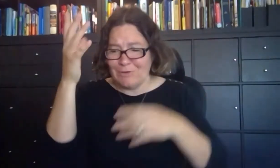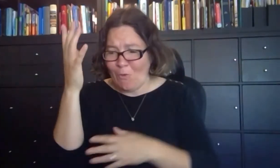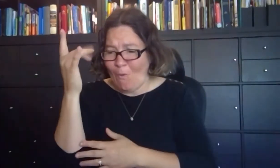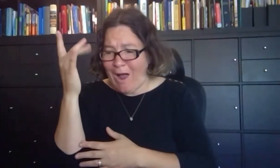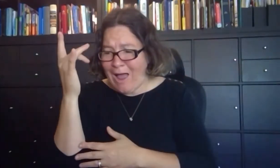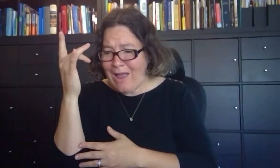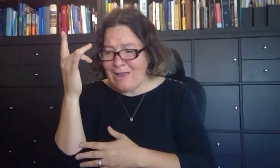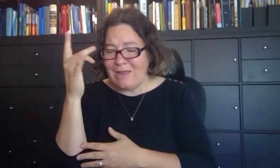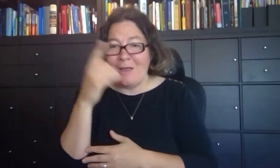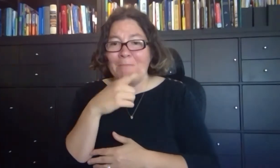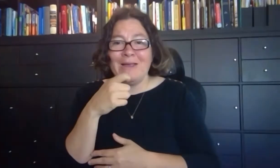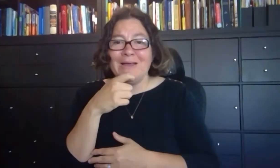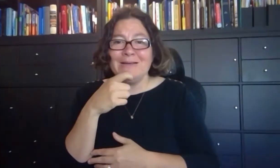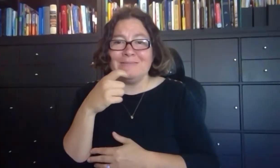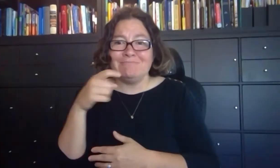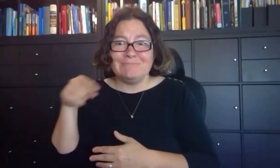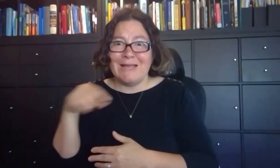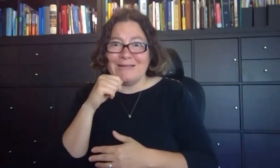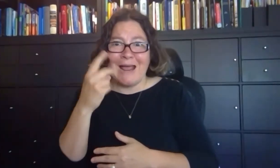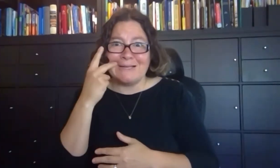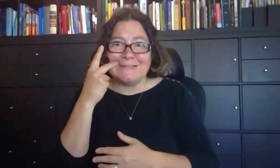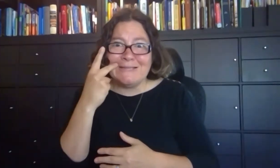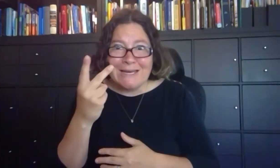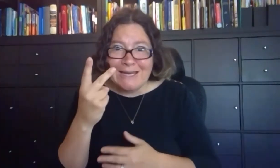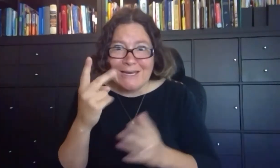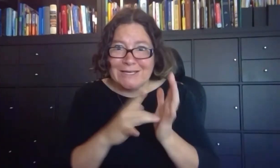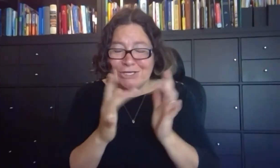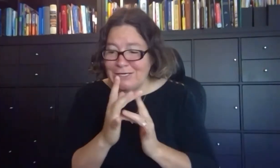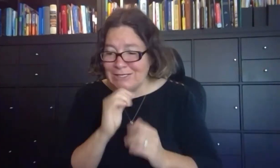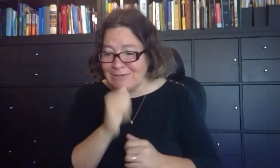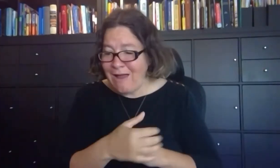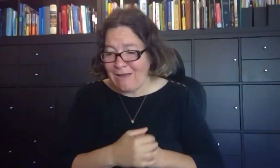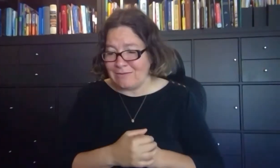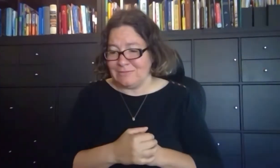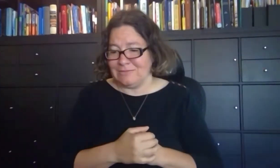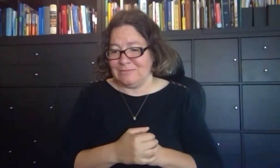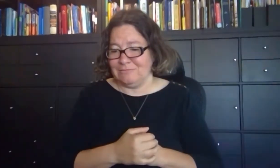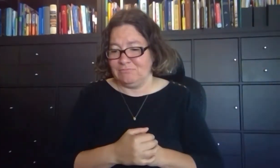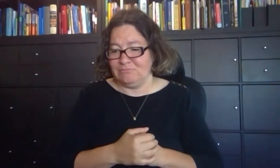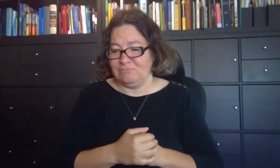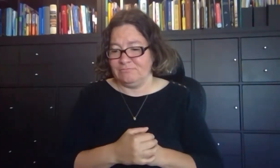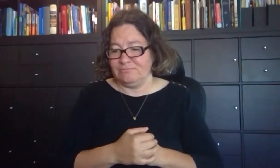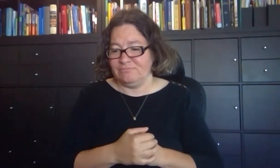were lying, making up stories, because they didn't see Jesus.